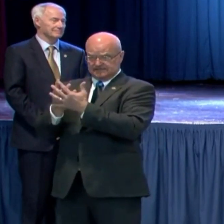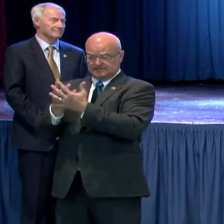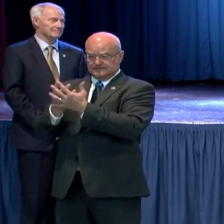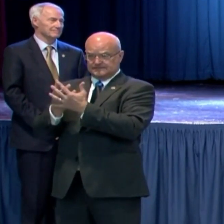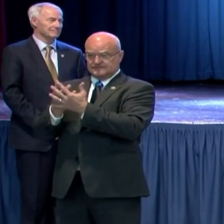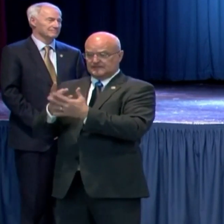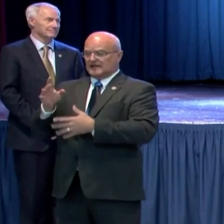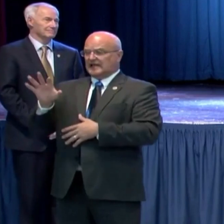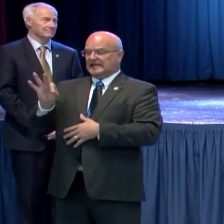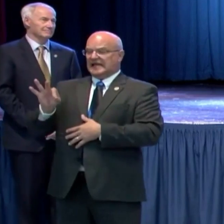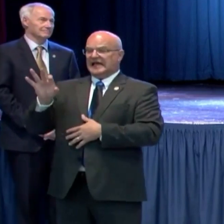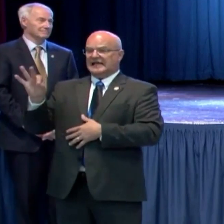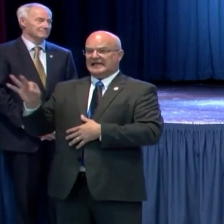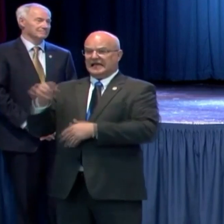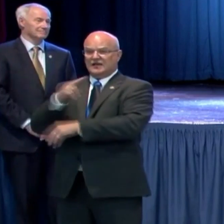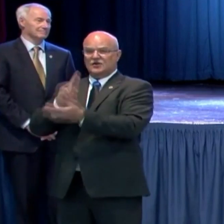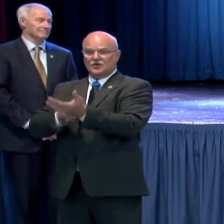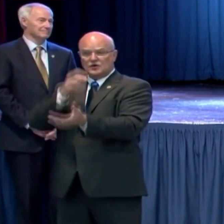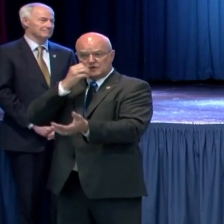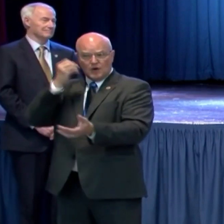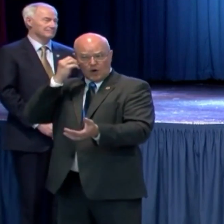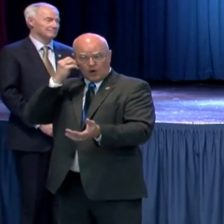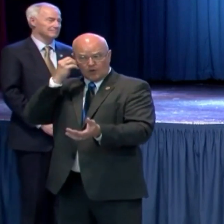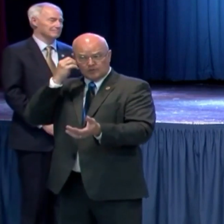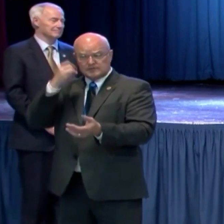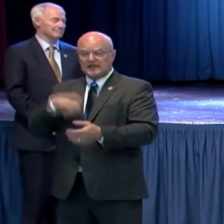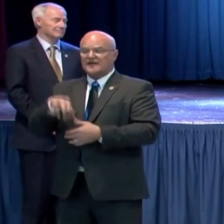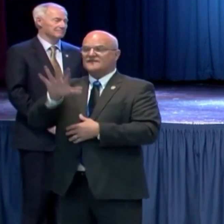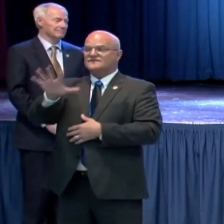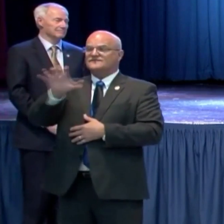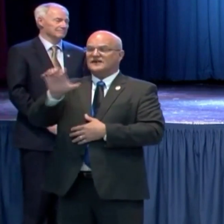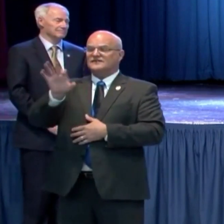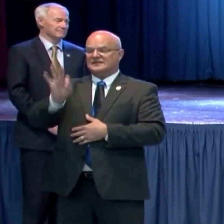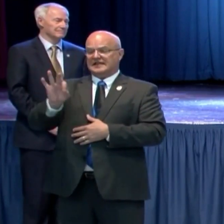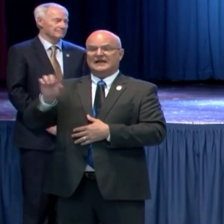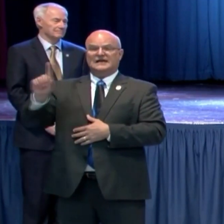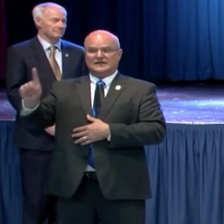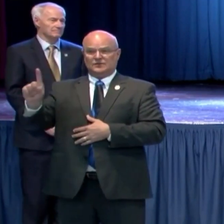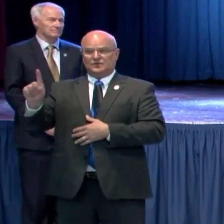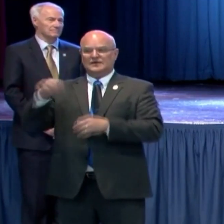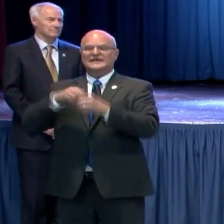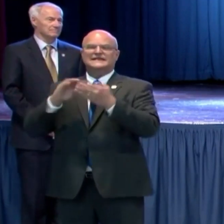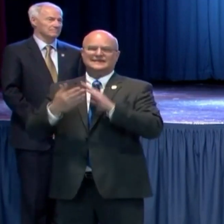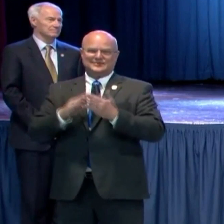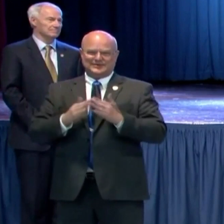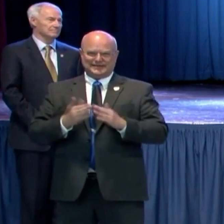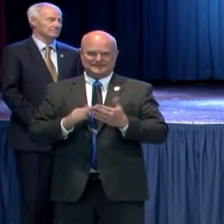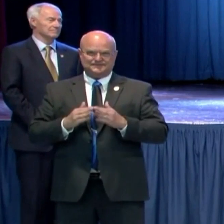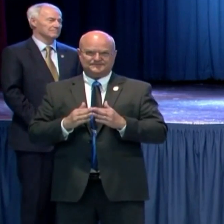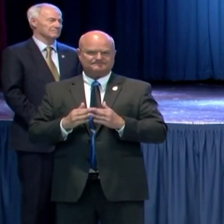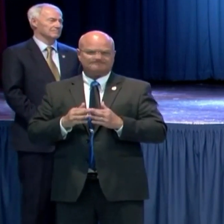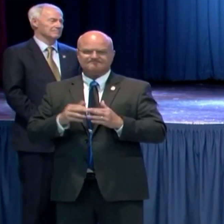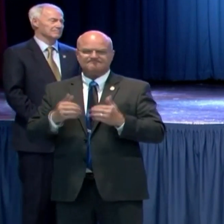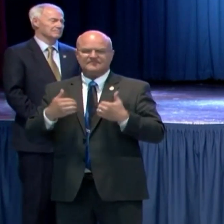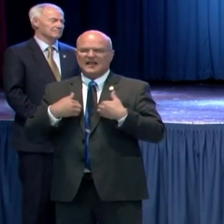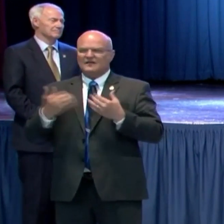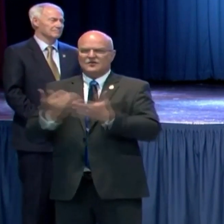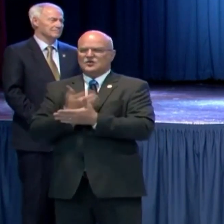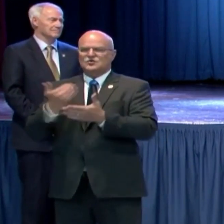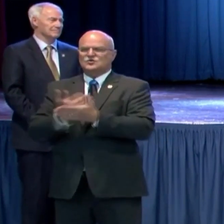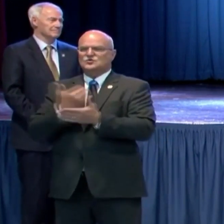institutions, 99 are in nursing homes, and 591 are in the community. And we don't have any